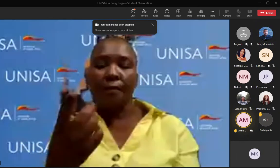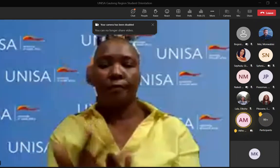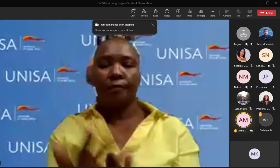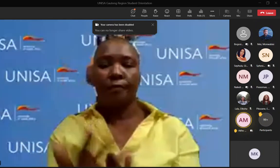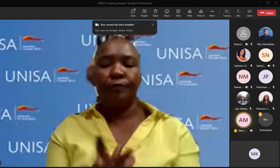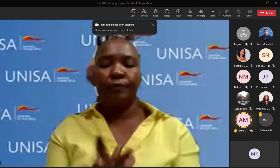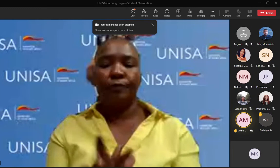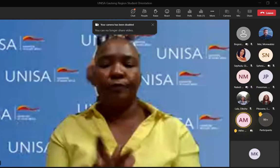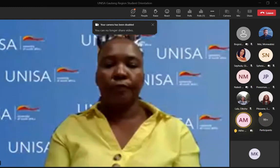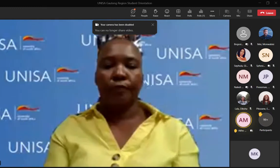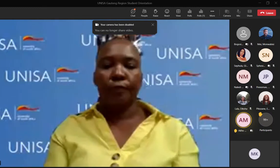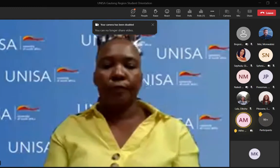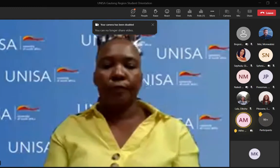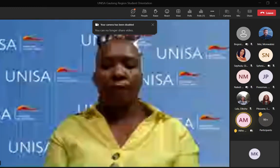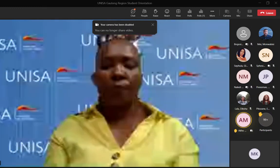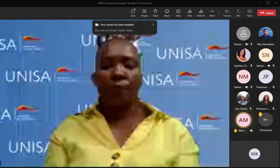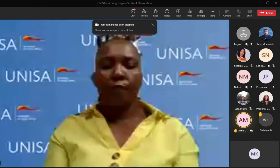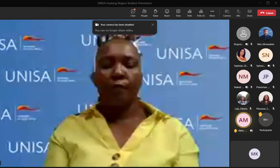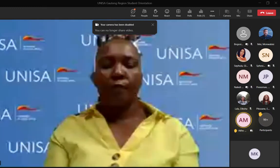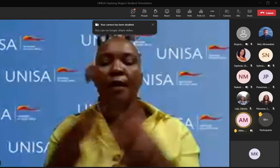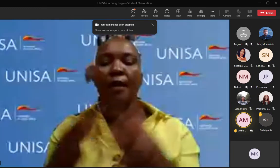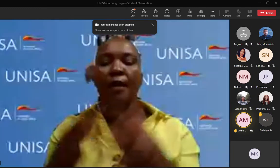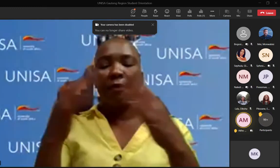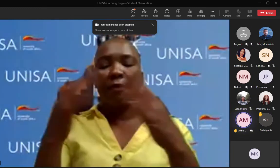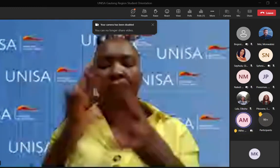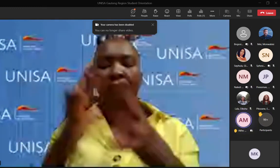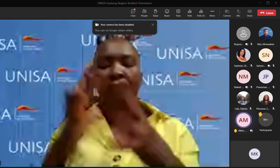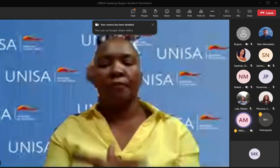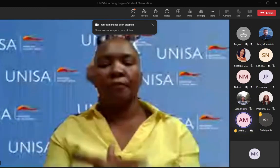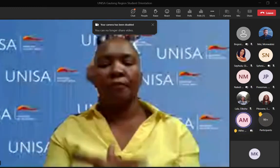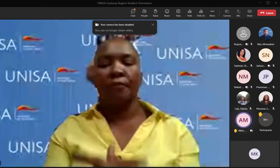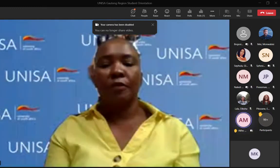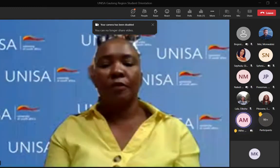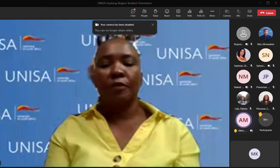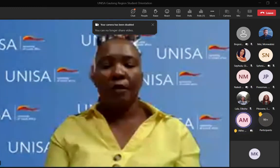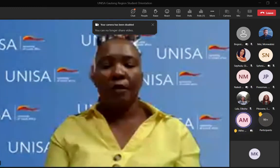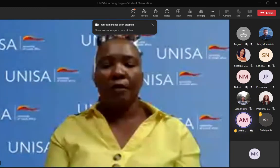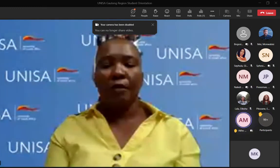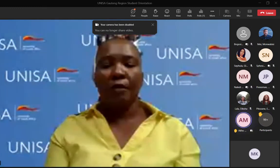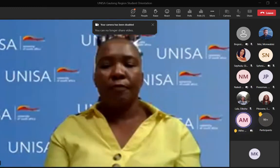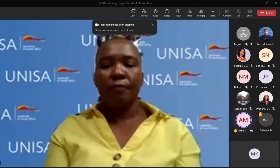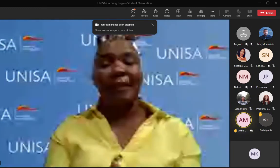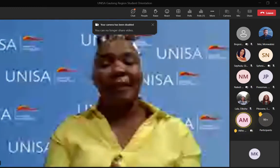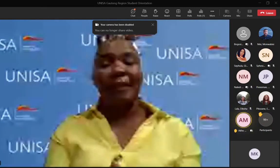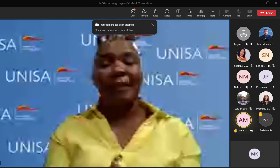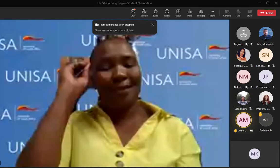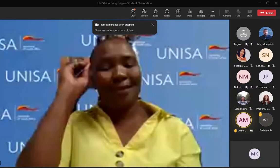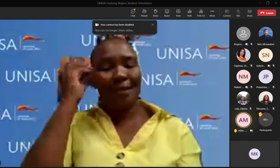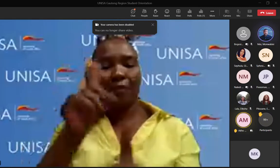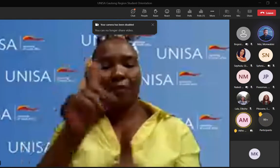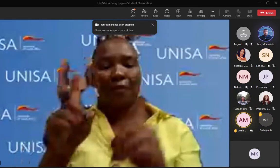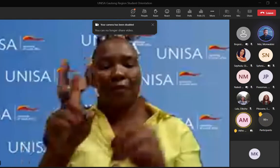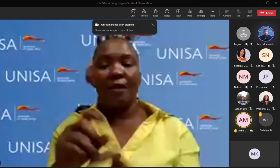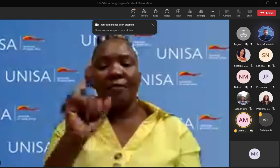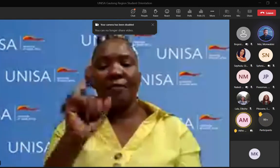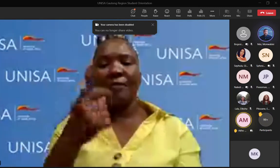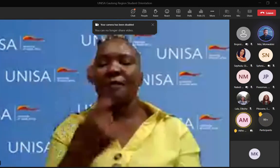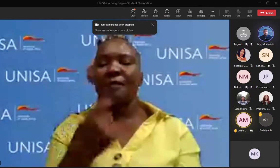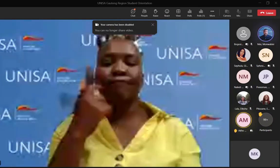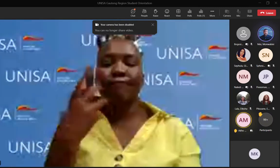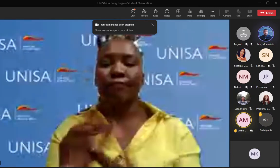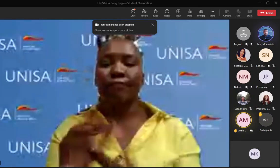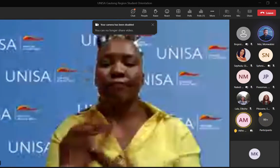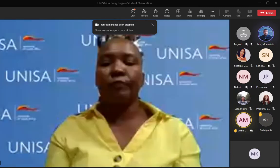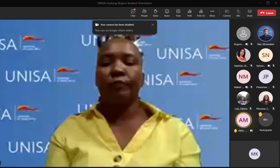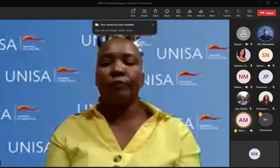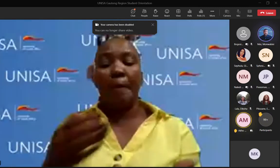thank you very much uh it's indeed an interesting question well it's simple um you before you